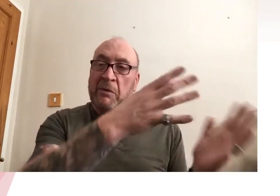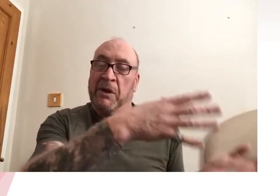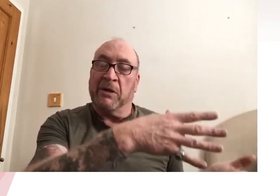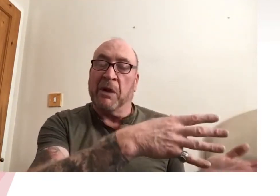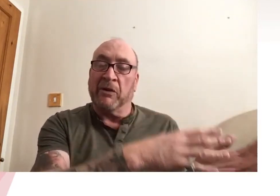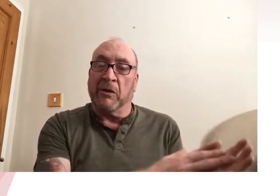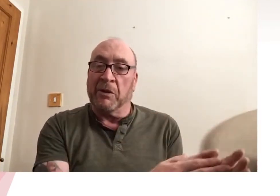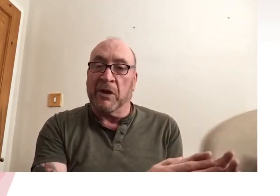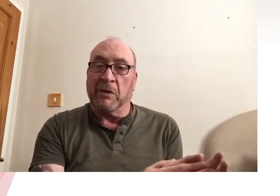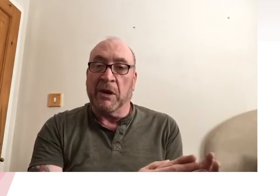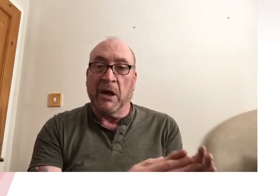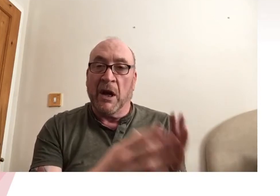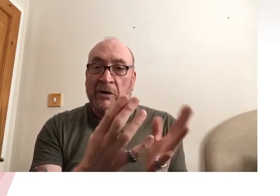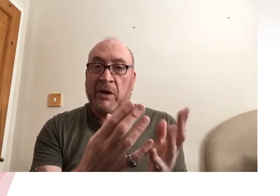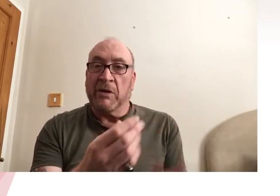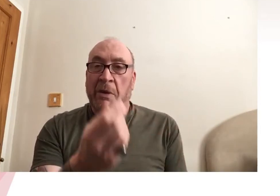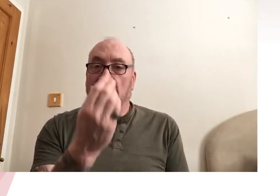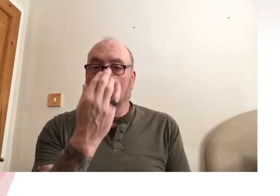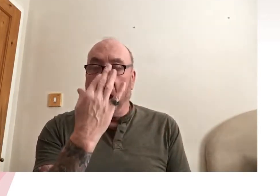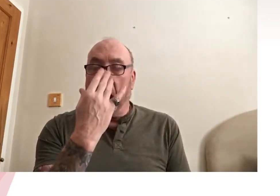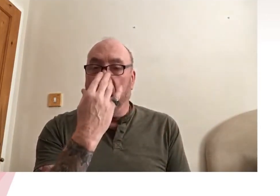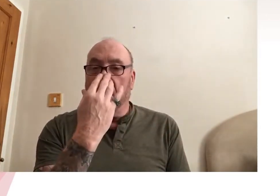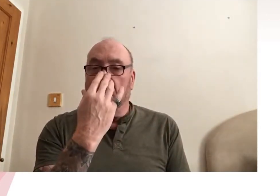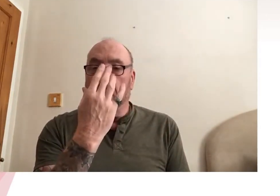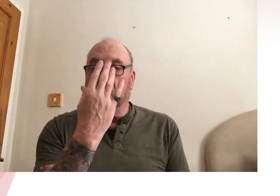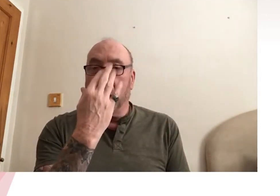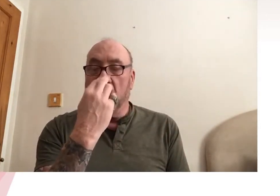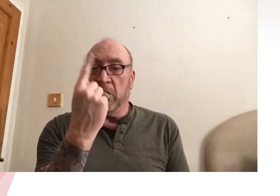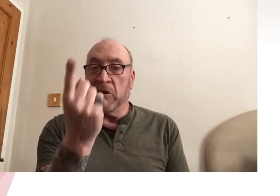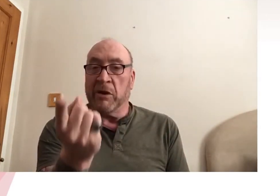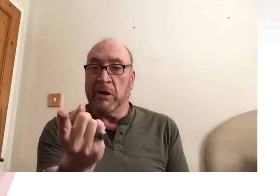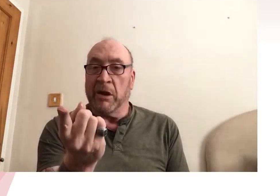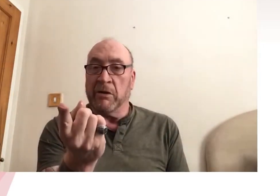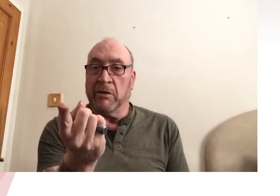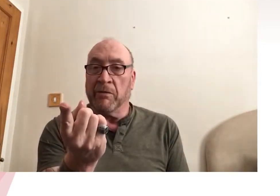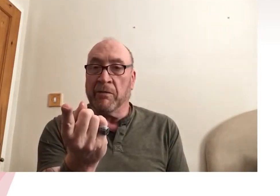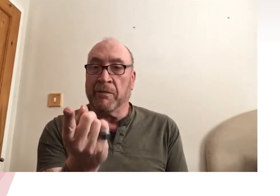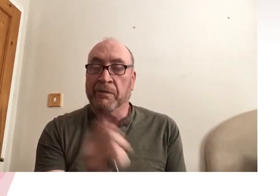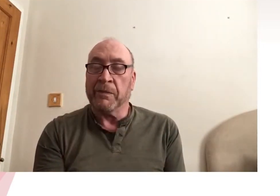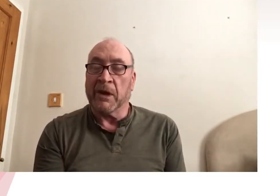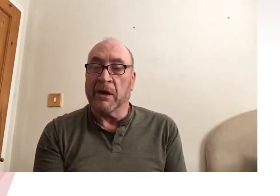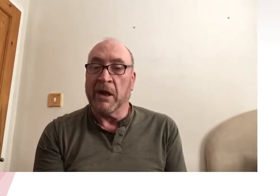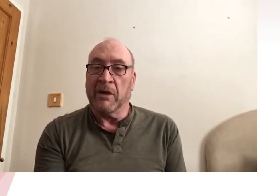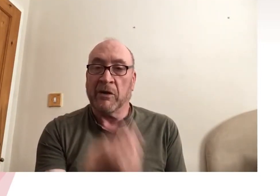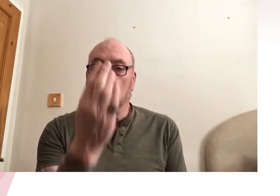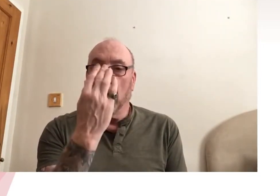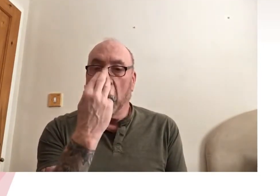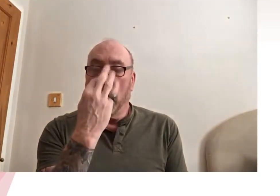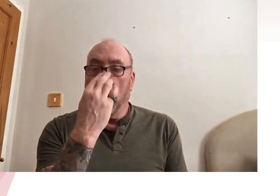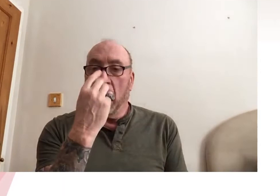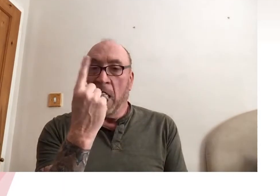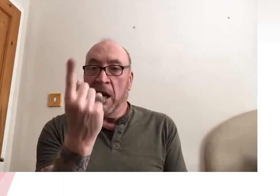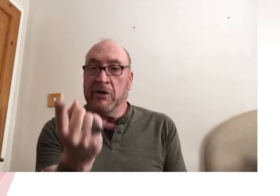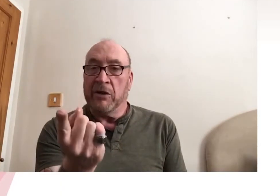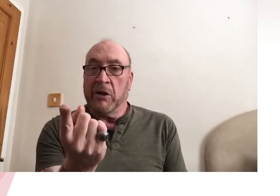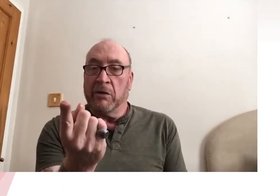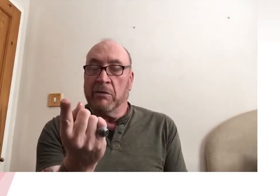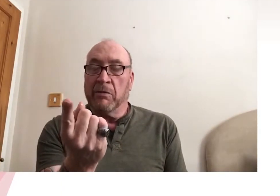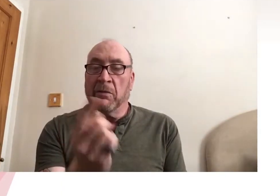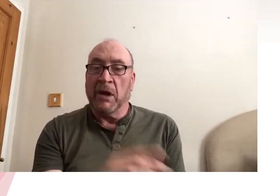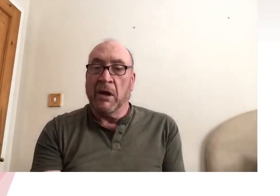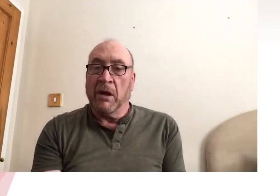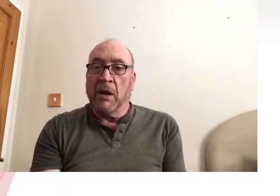do, and this brings the numbers into it. So this will be age. So age you. Okay, so age